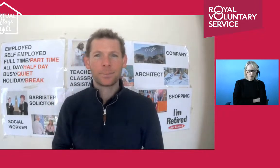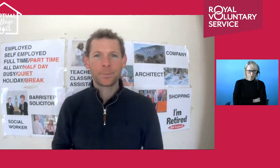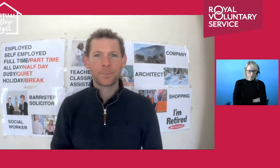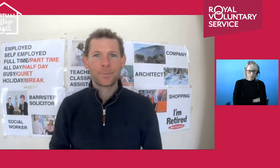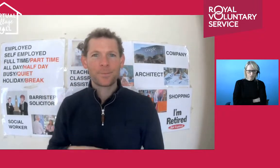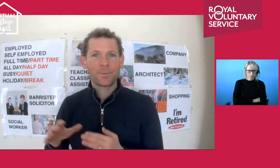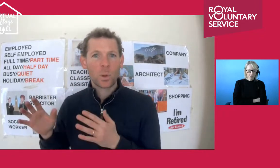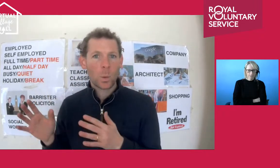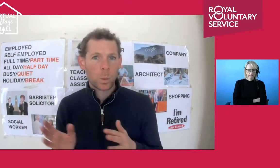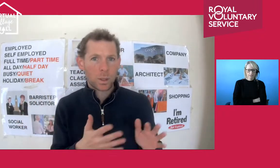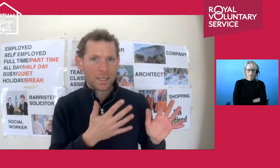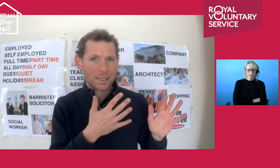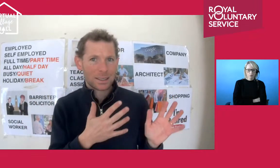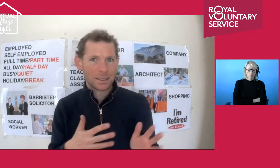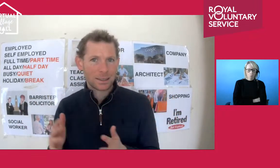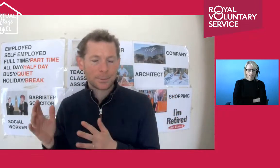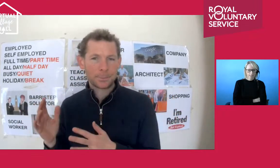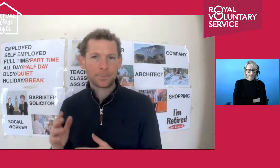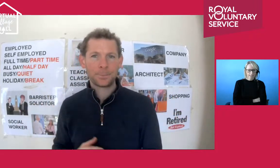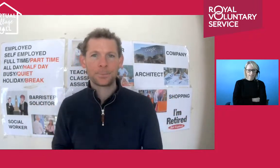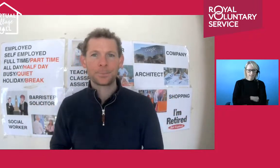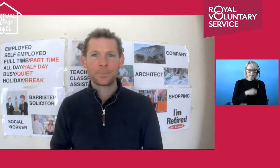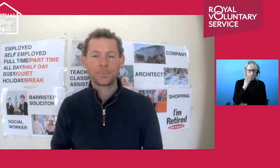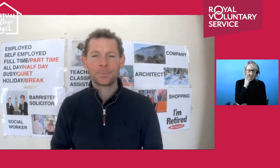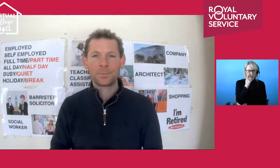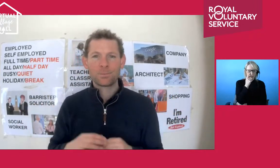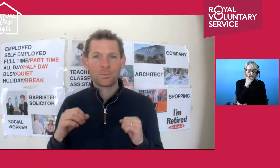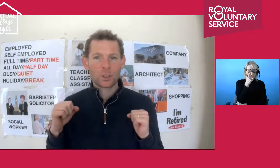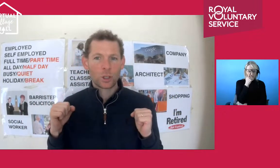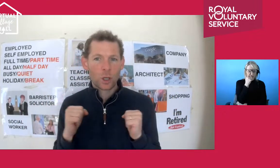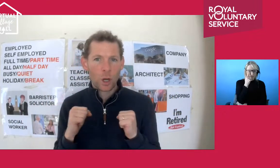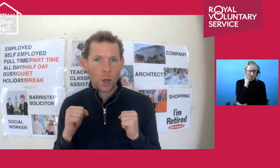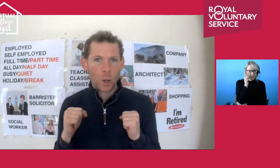might be thunder, windy,